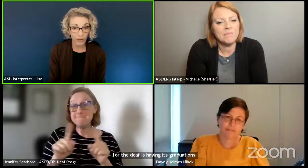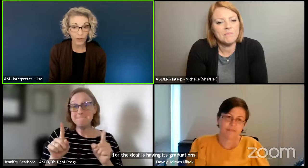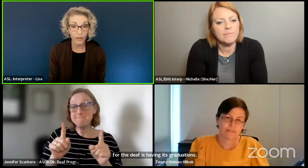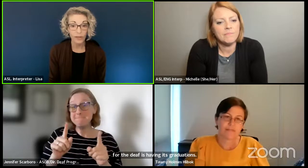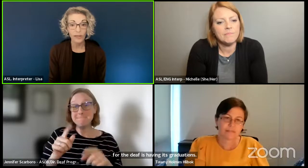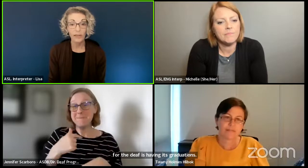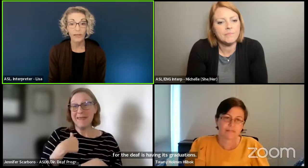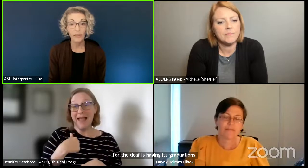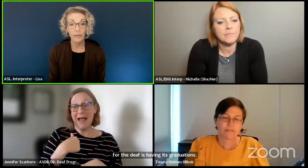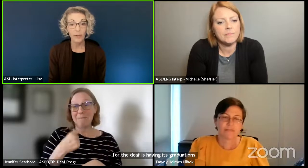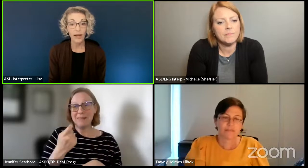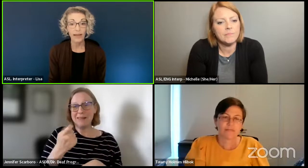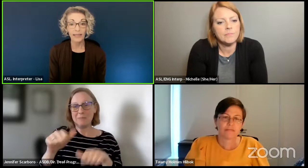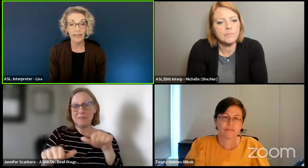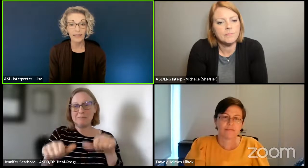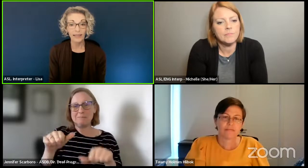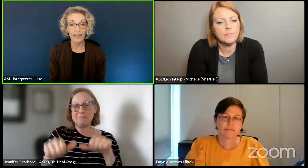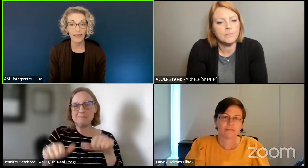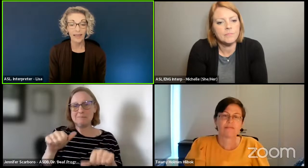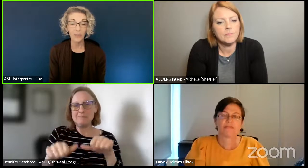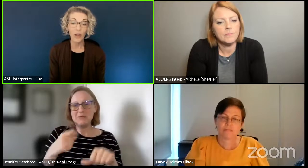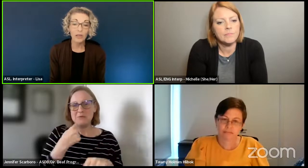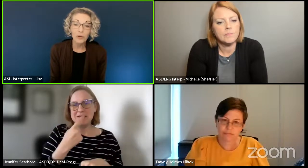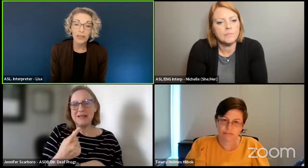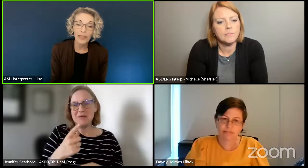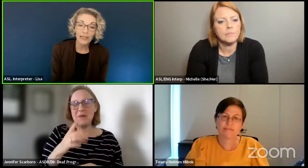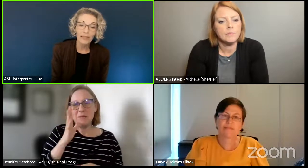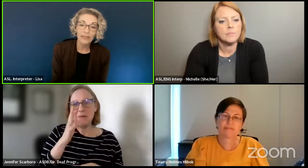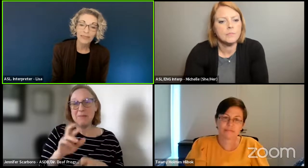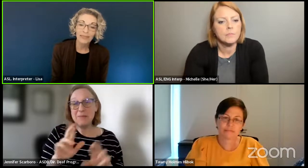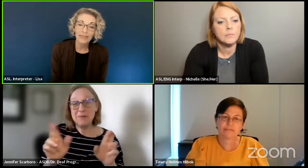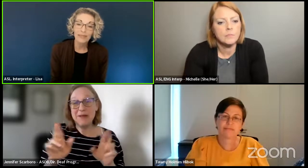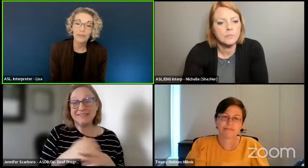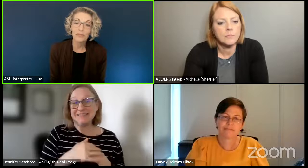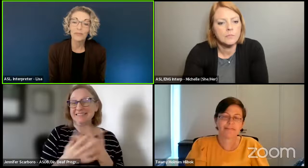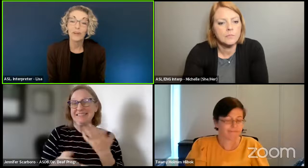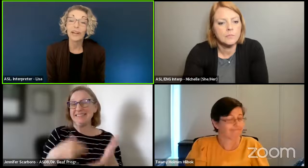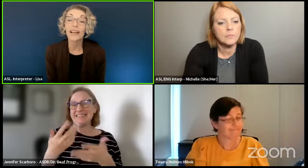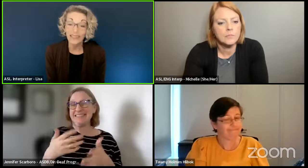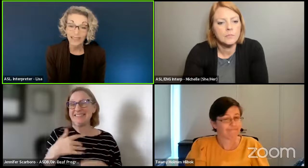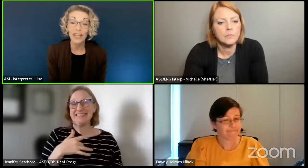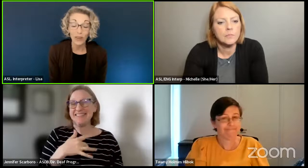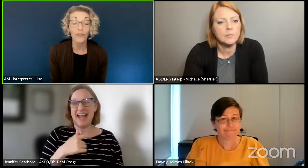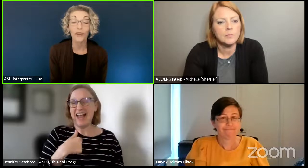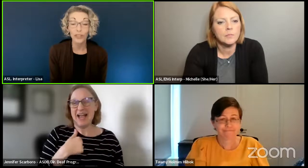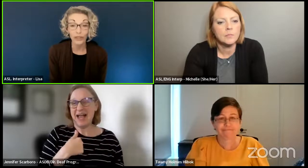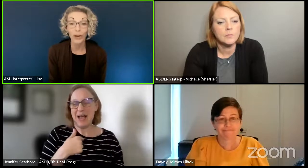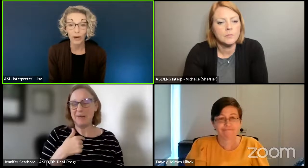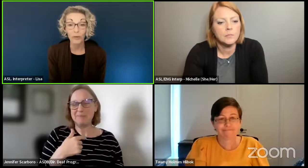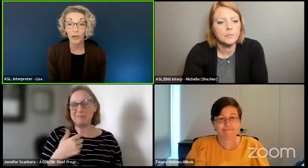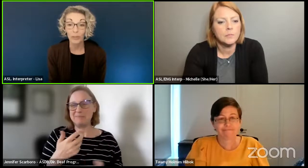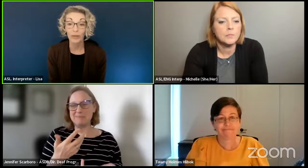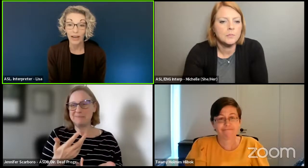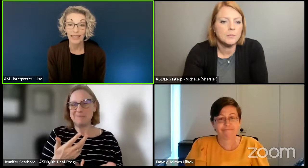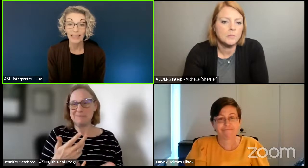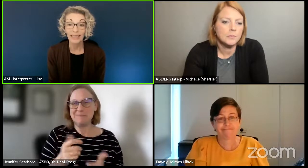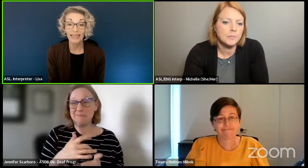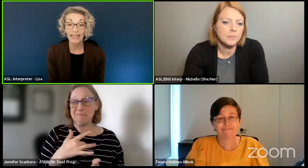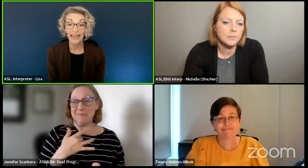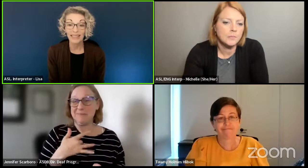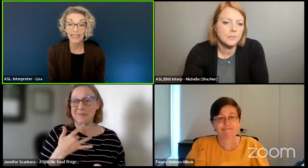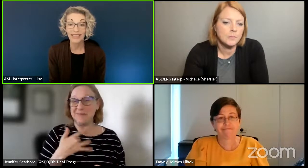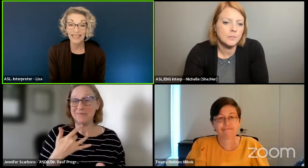I'm hopeful, but I'm also a little reluctant to tell you for sure that we will be